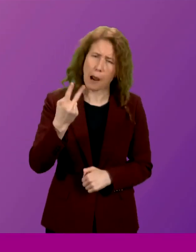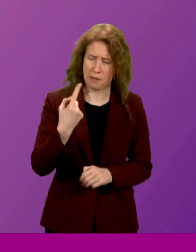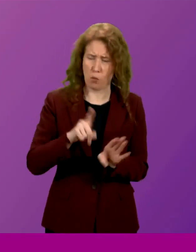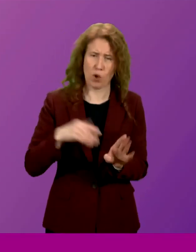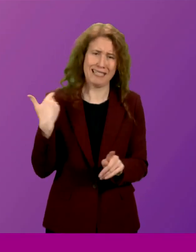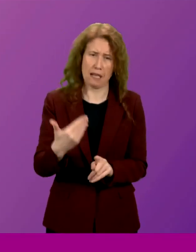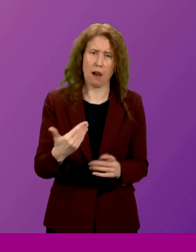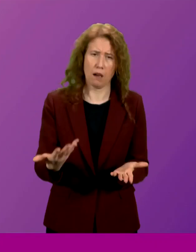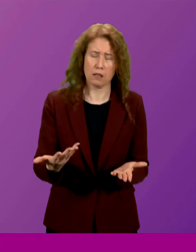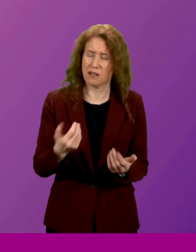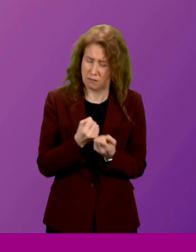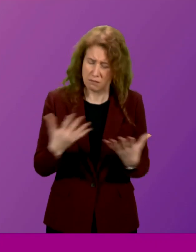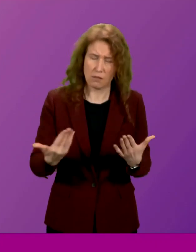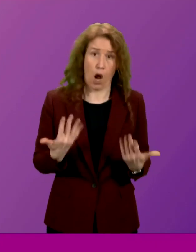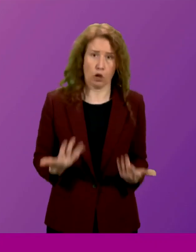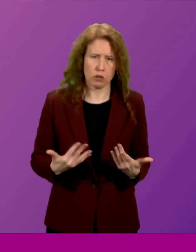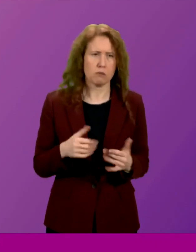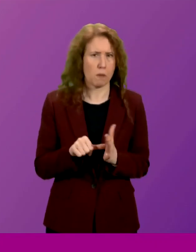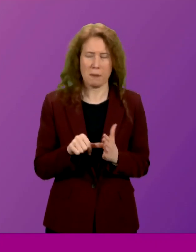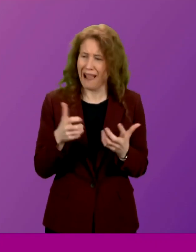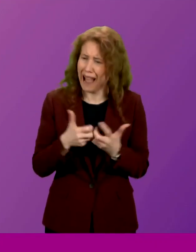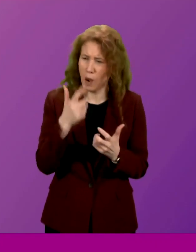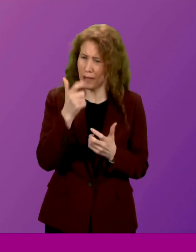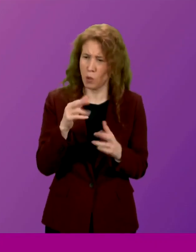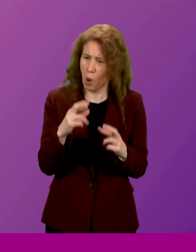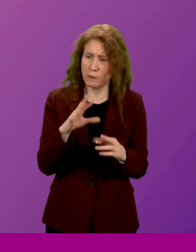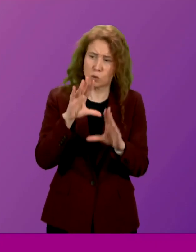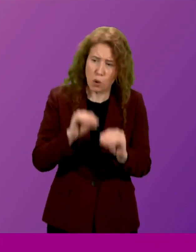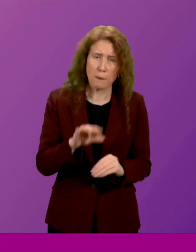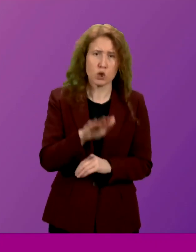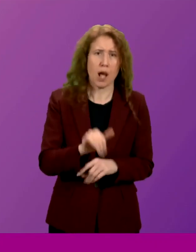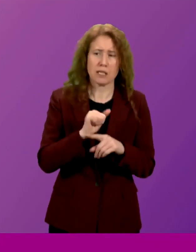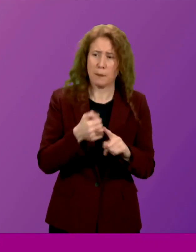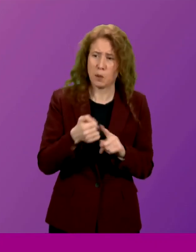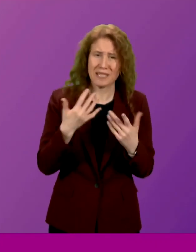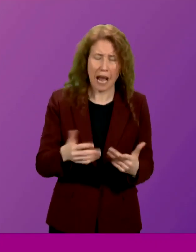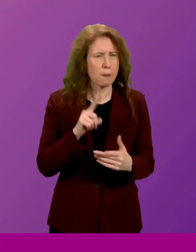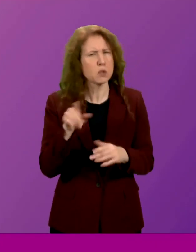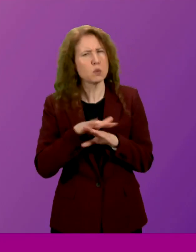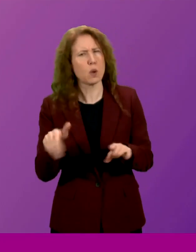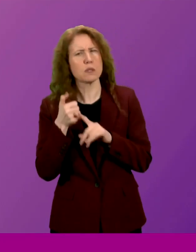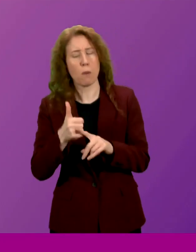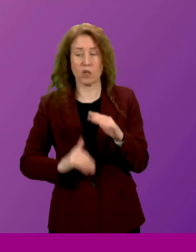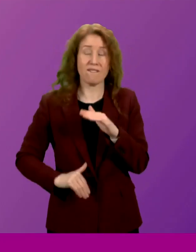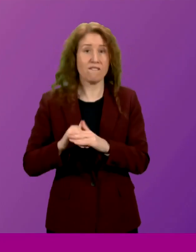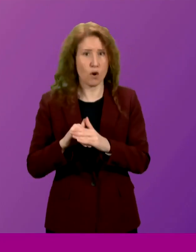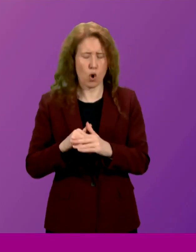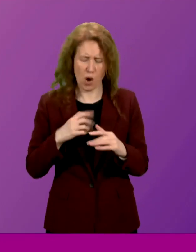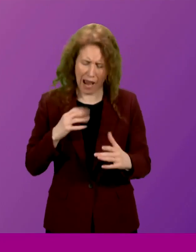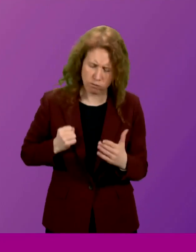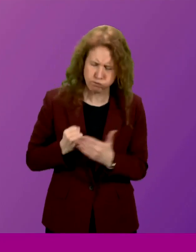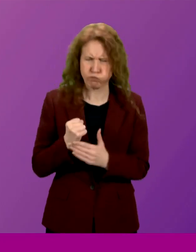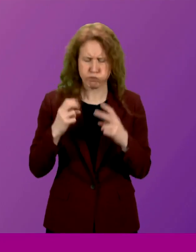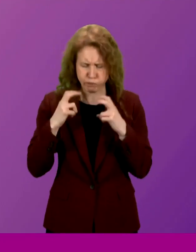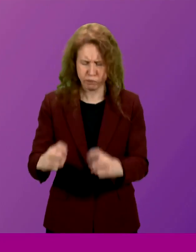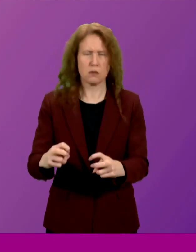year alone. So how can John Swinney hope to stop child abuse now, when he won't support a full and fearless